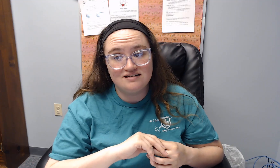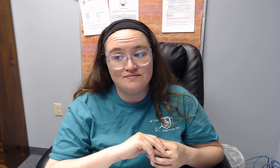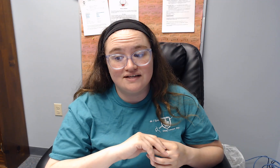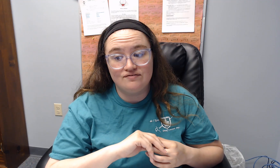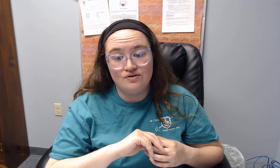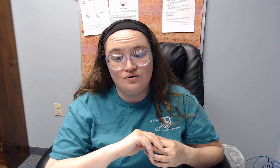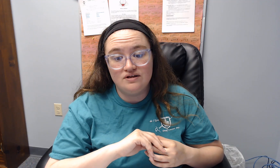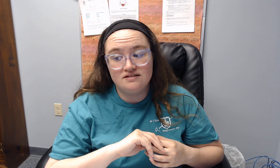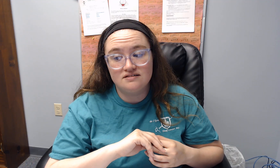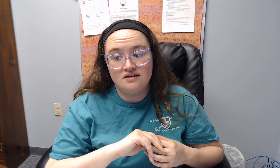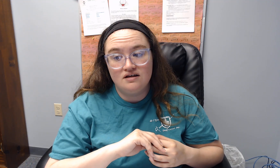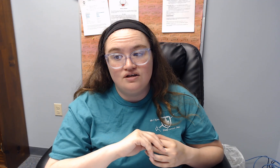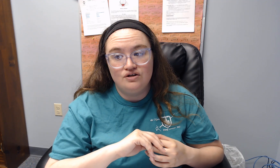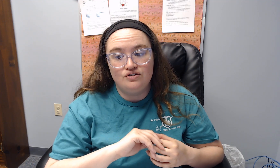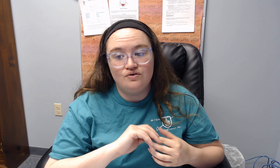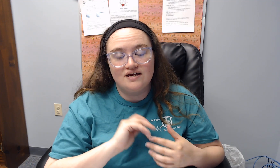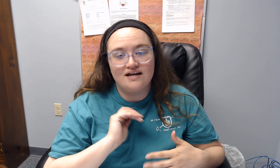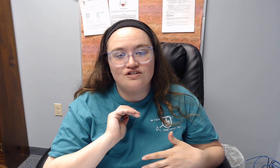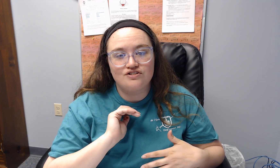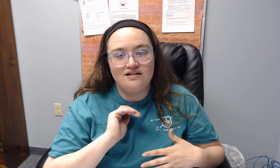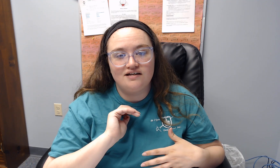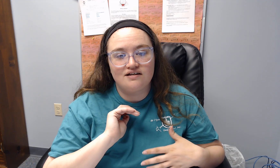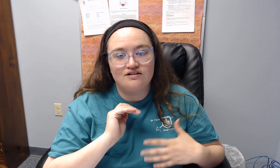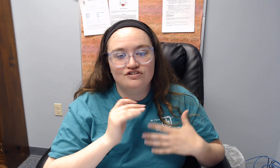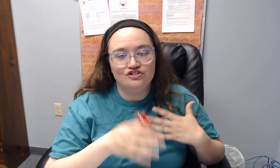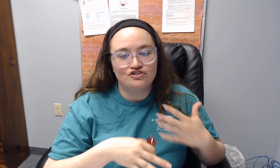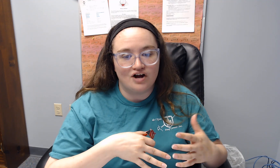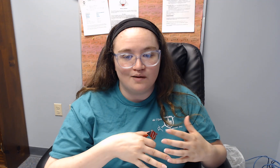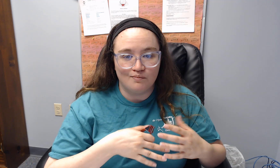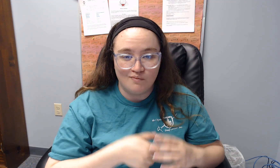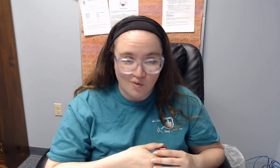I've noticed you can actually describe more